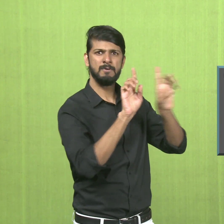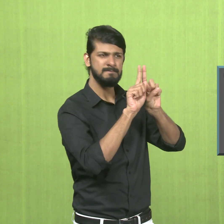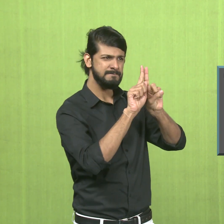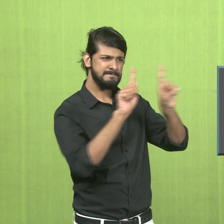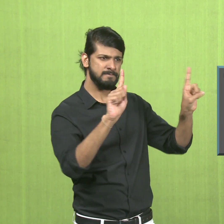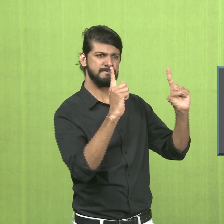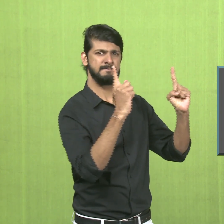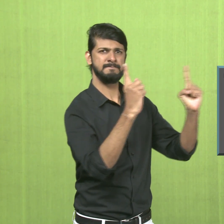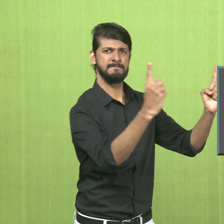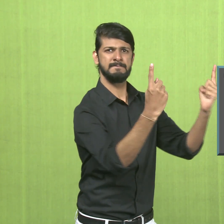structure.